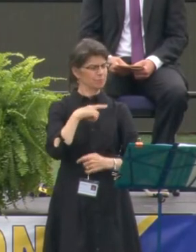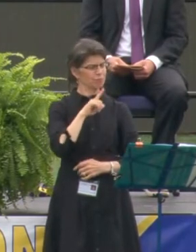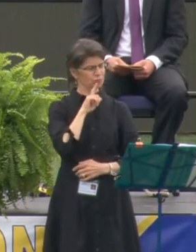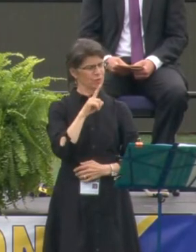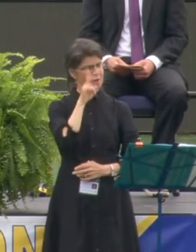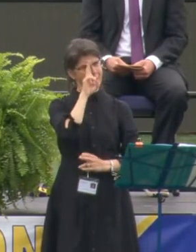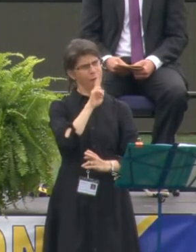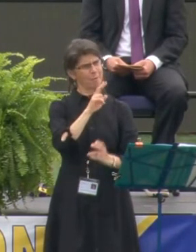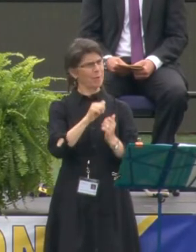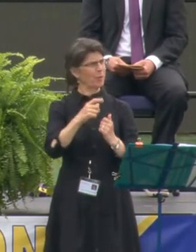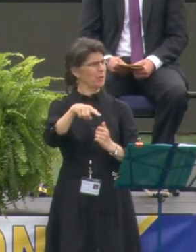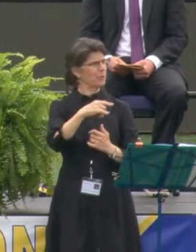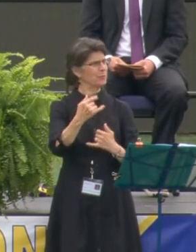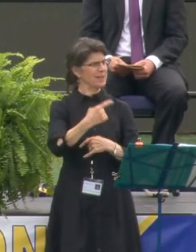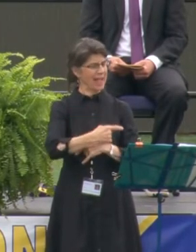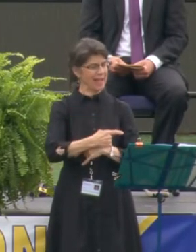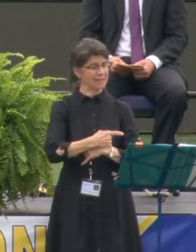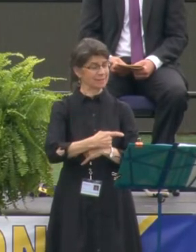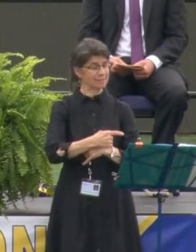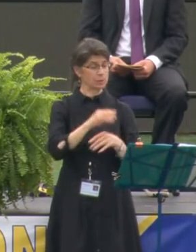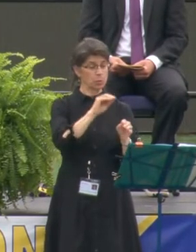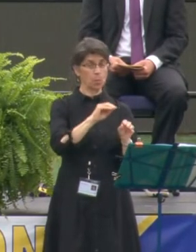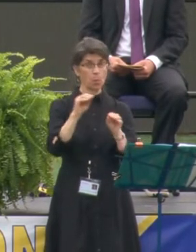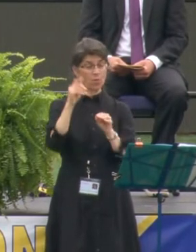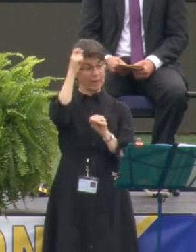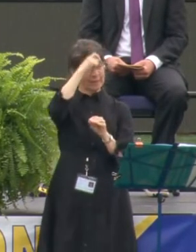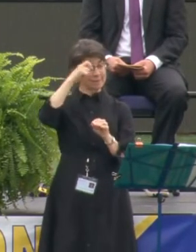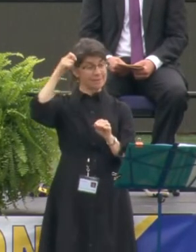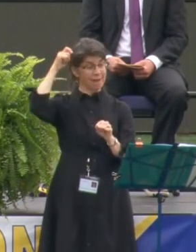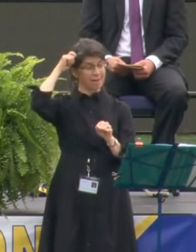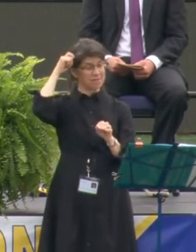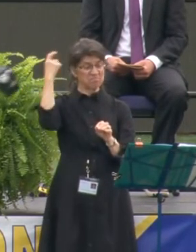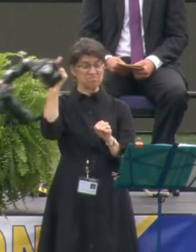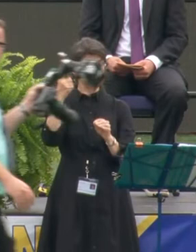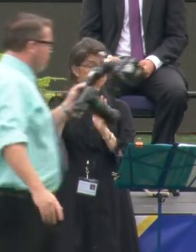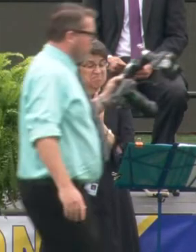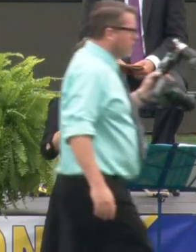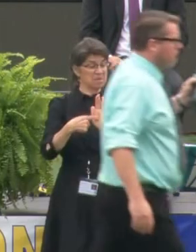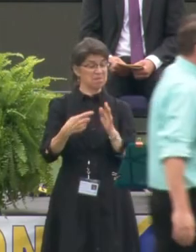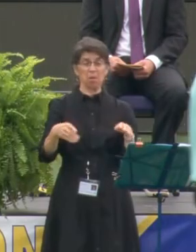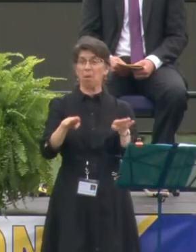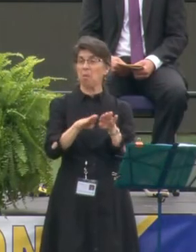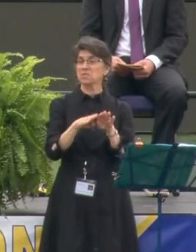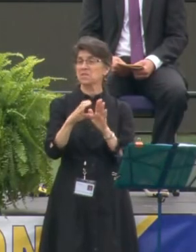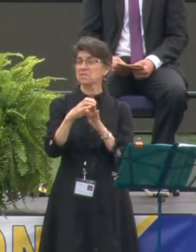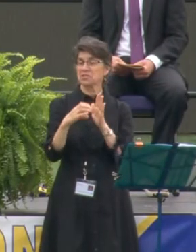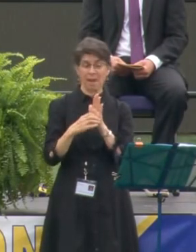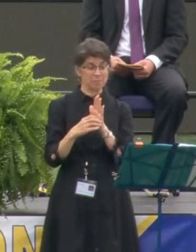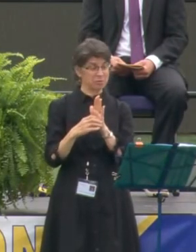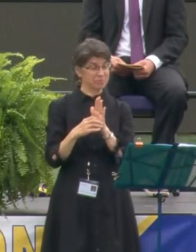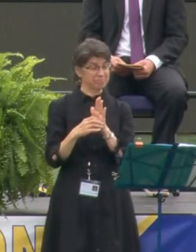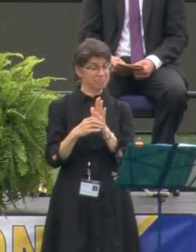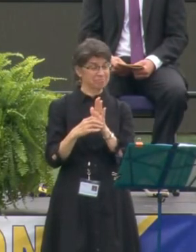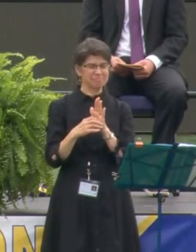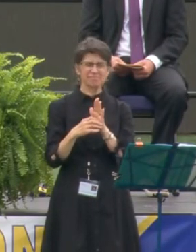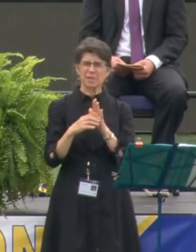simply represents the closing of a chapter and creating a stepping stone for whatever great things come